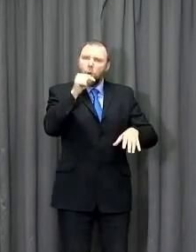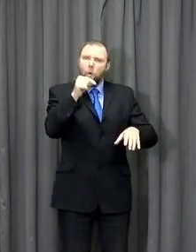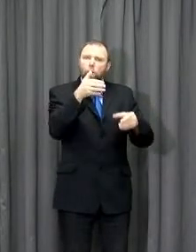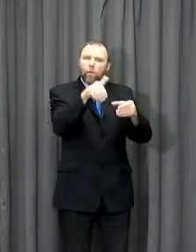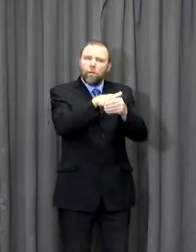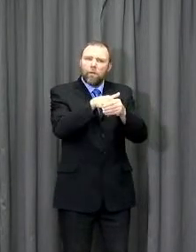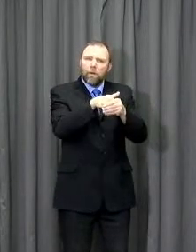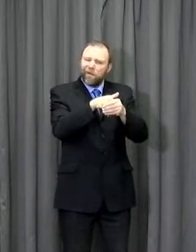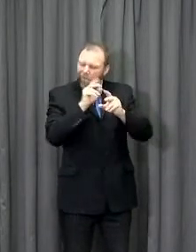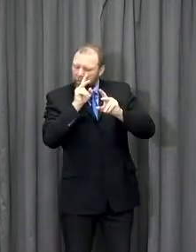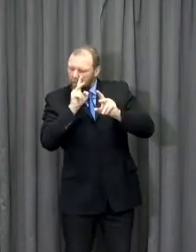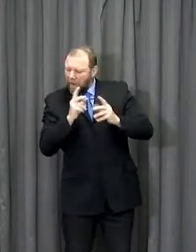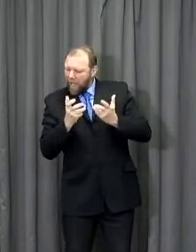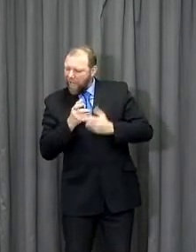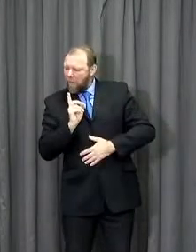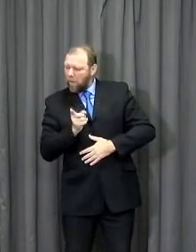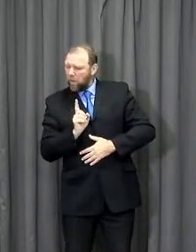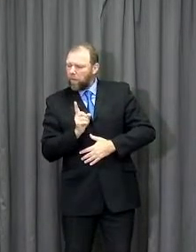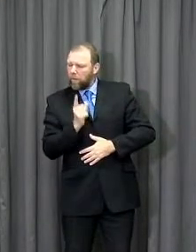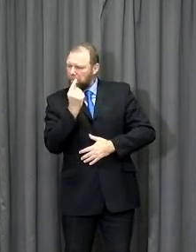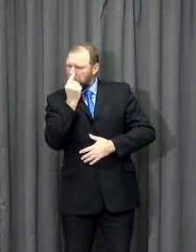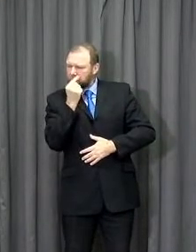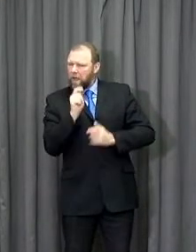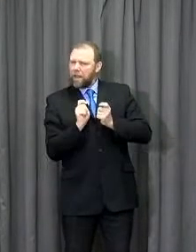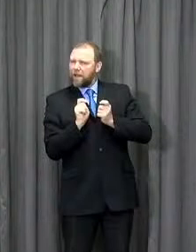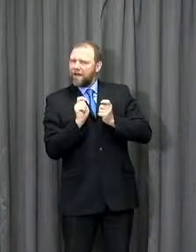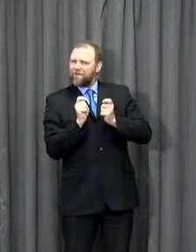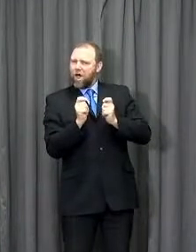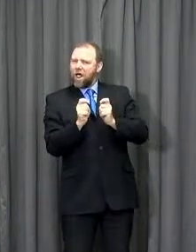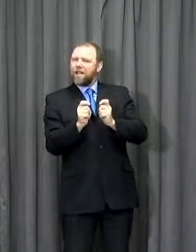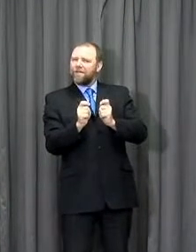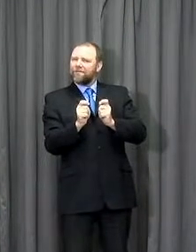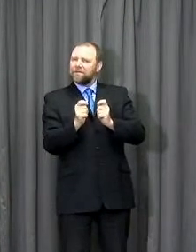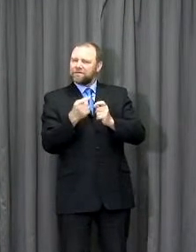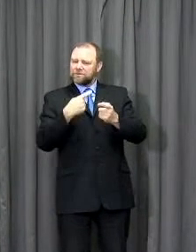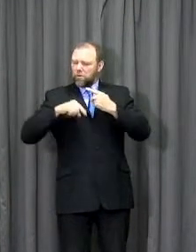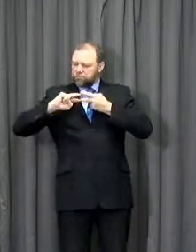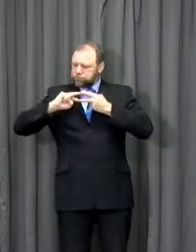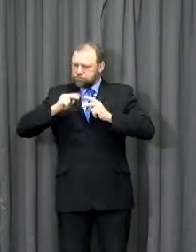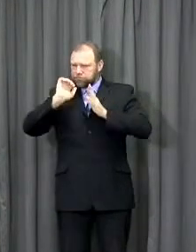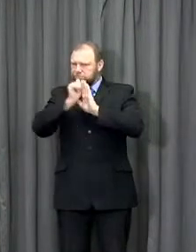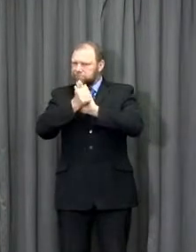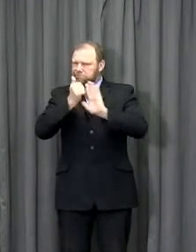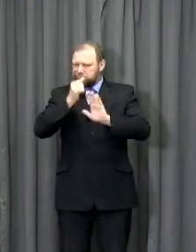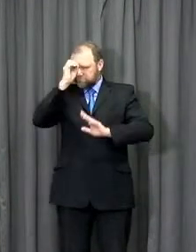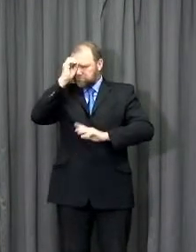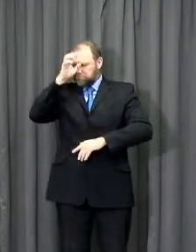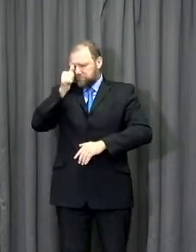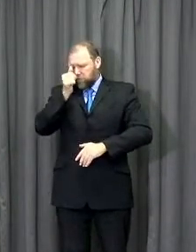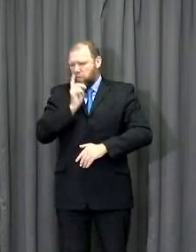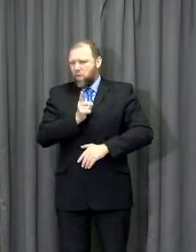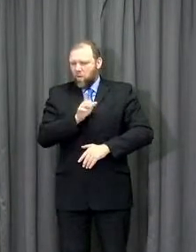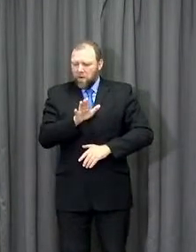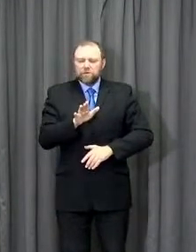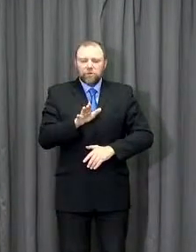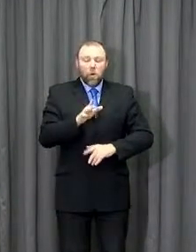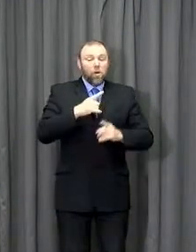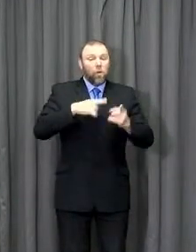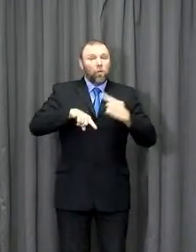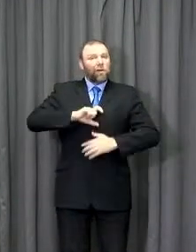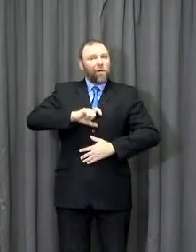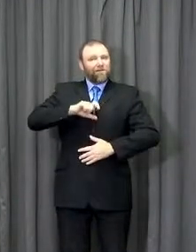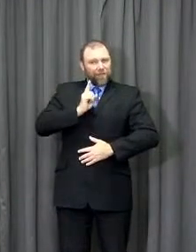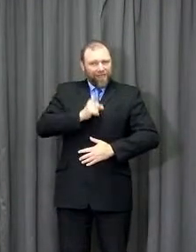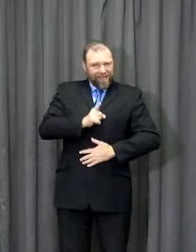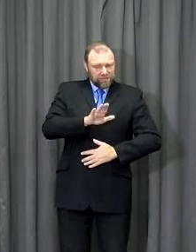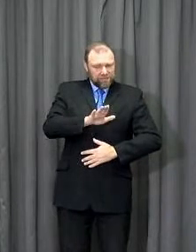that and how it could potentially evolve if we release measures too quickly. So we're more confident in that one. We're working very closely